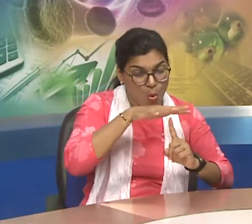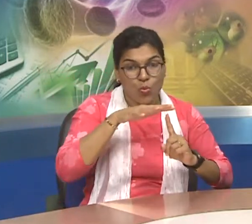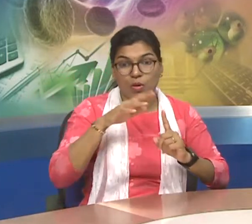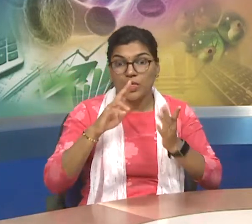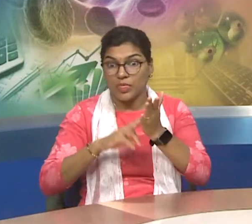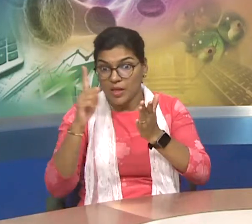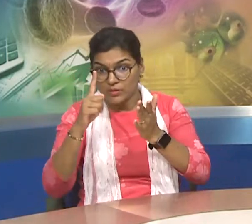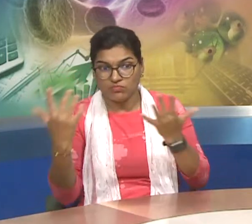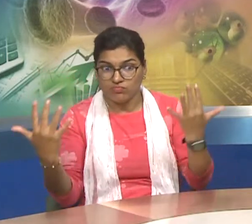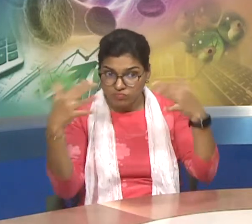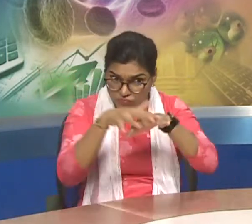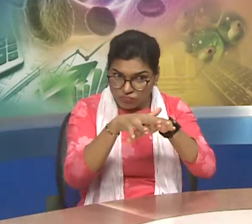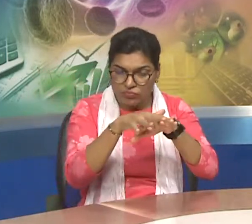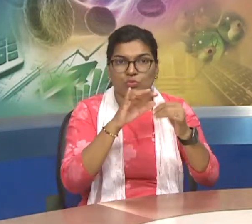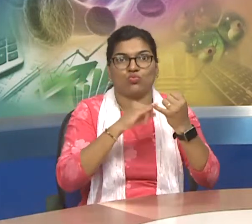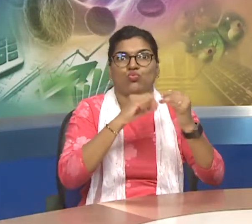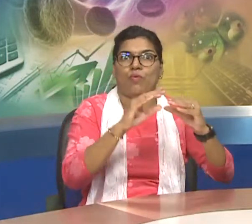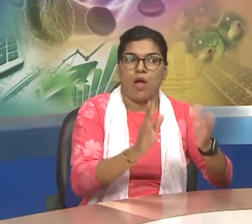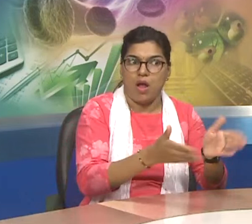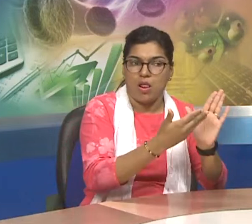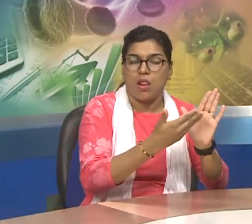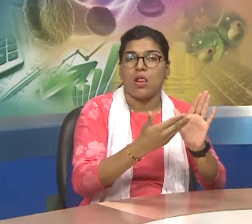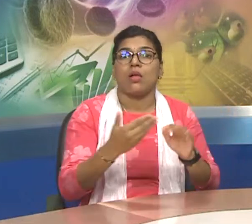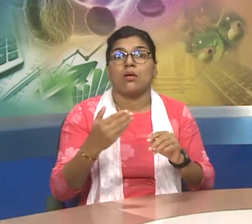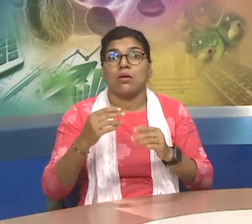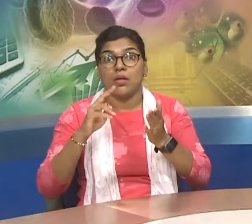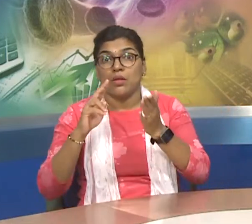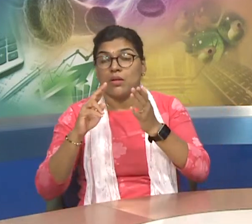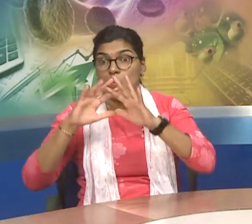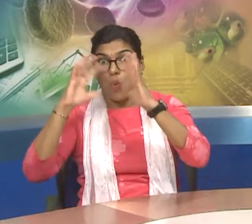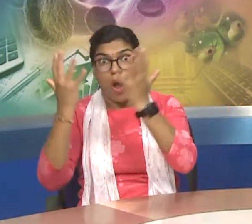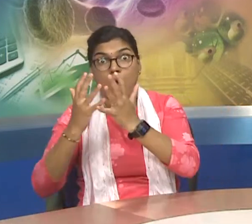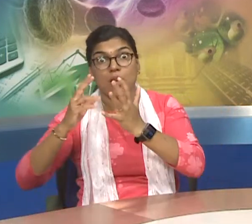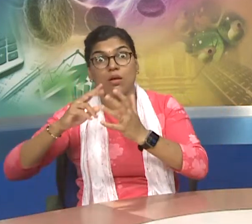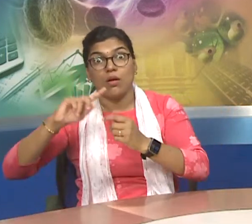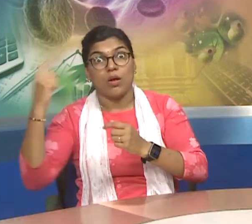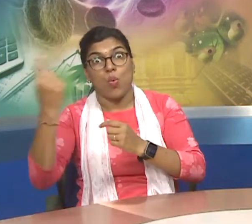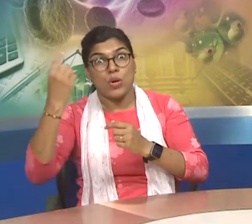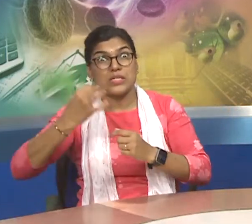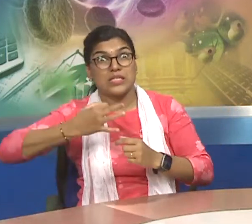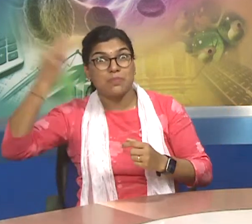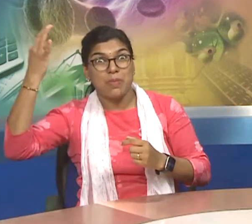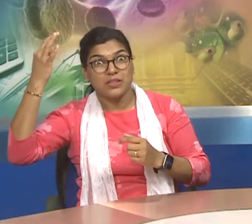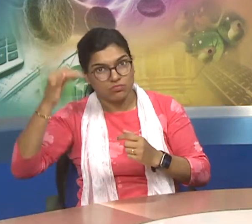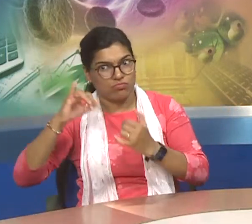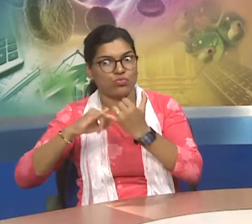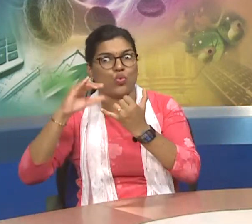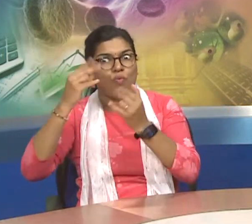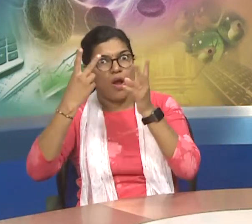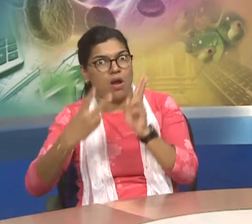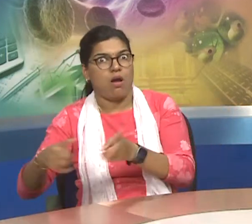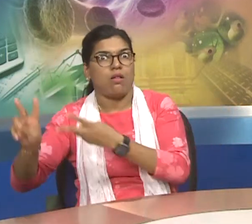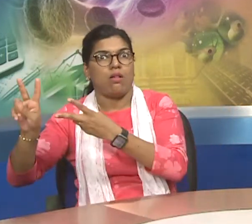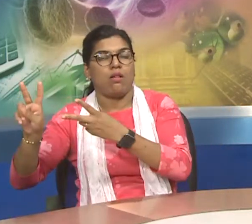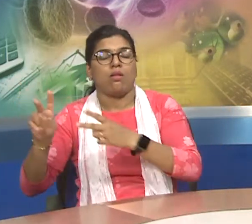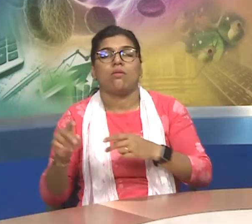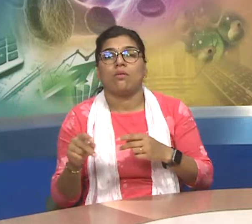the routine work of the library is done speedily and efficiently.